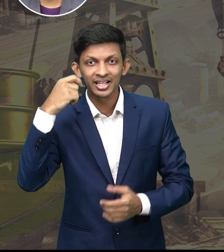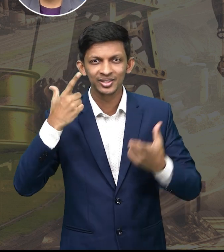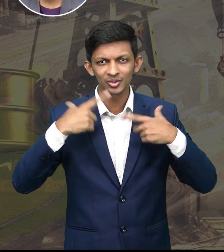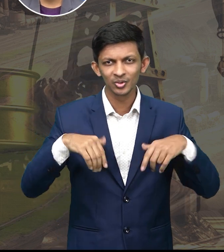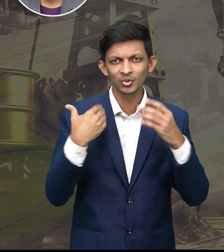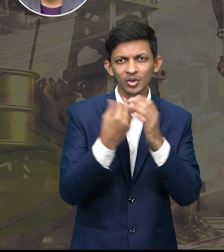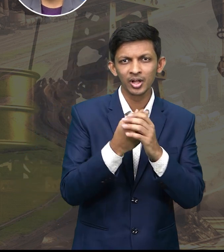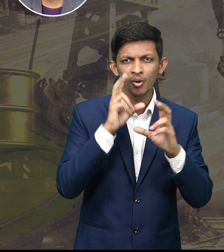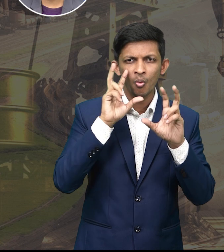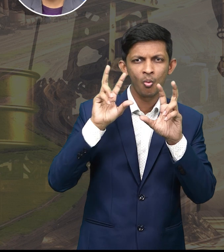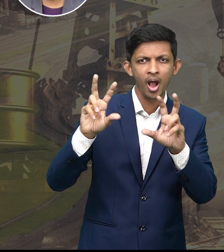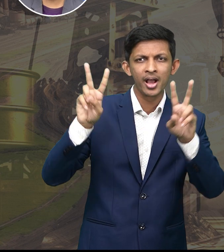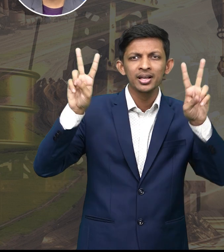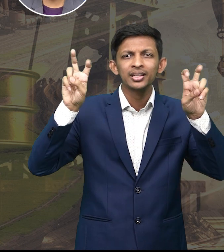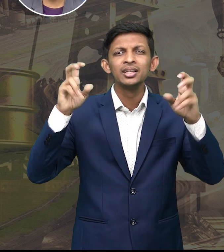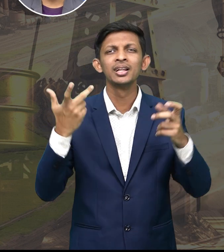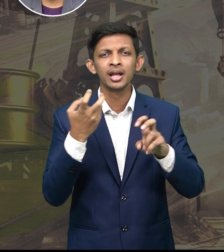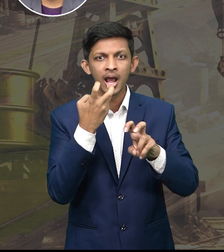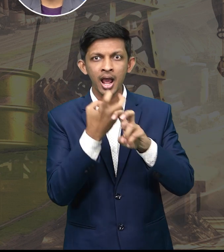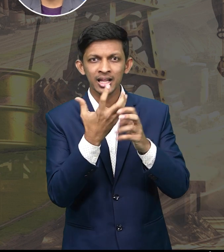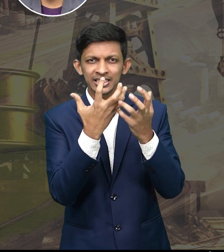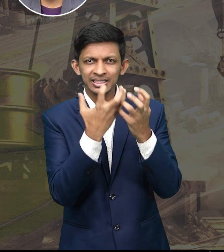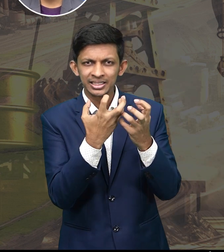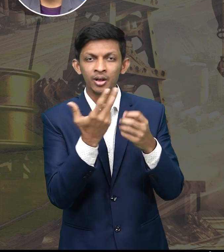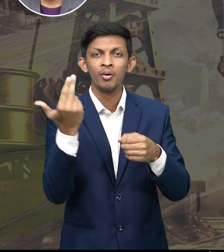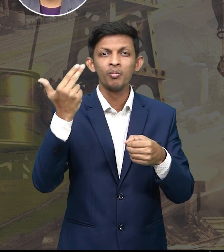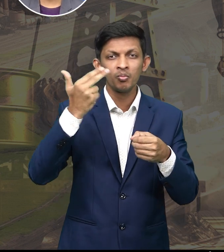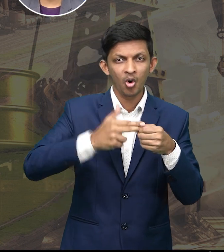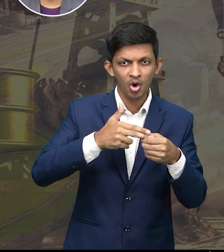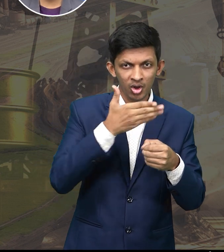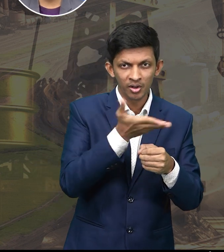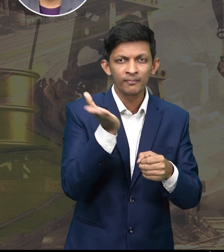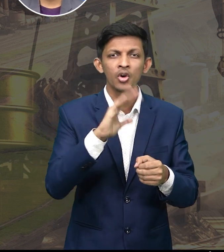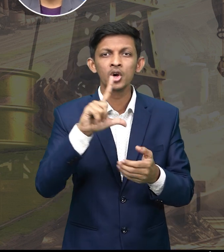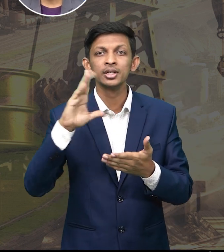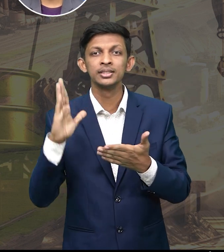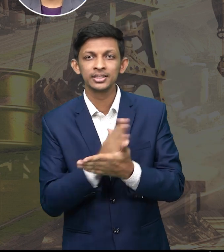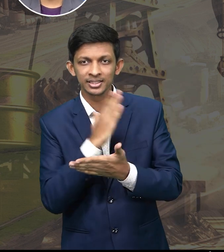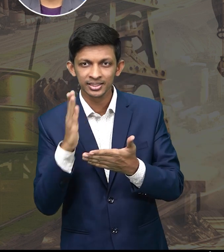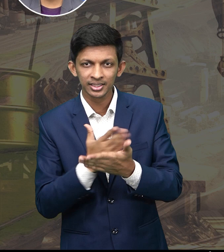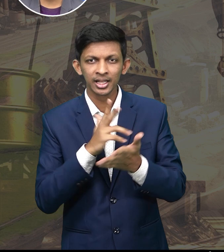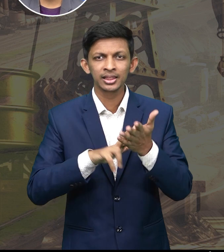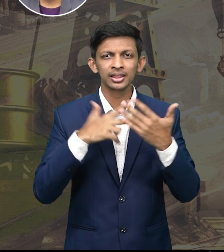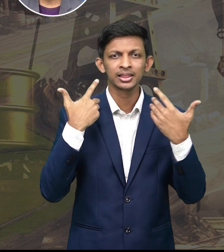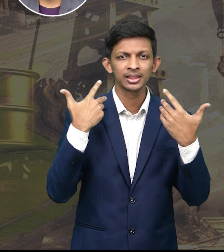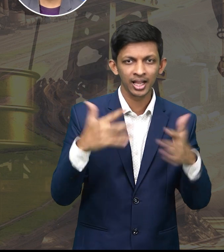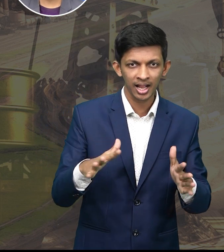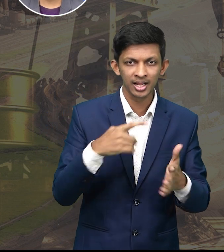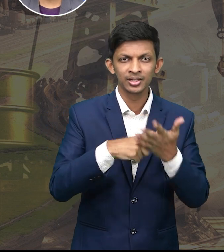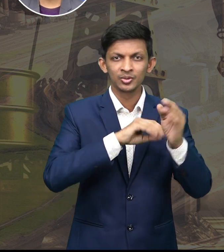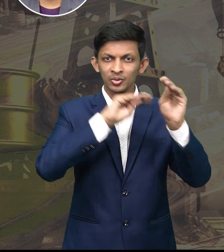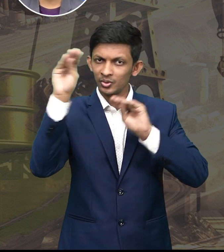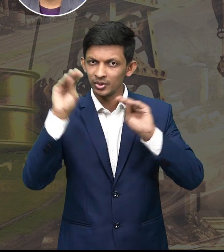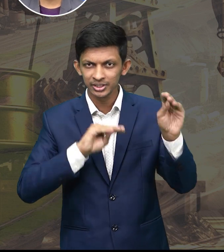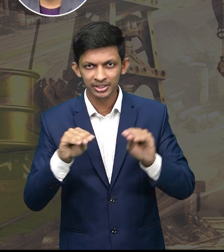In this video, let's watch the topic coal and petroleum from the lesson